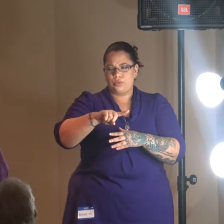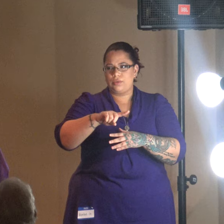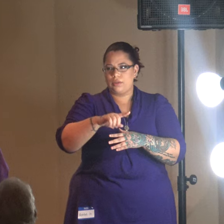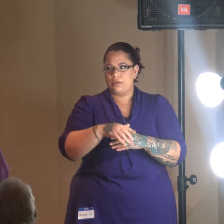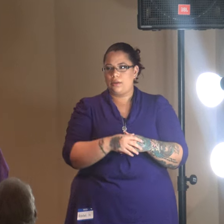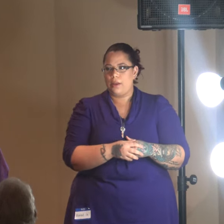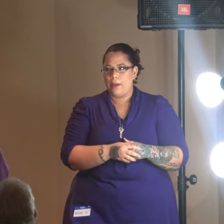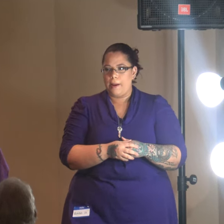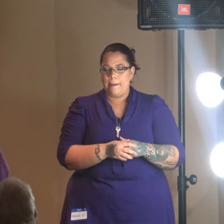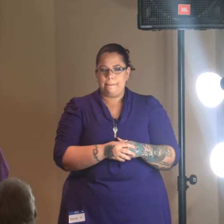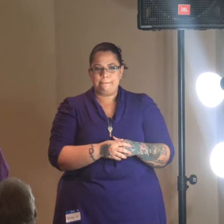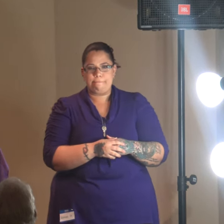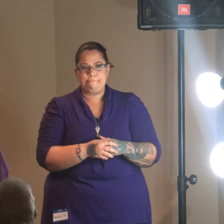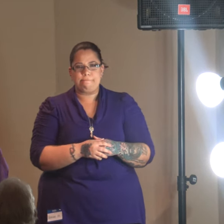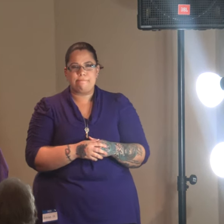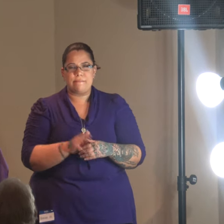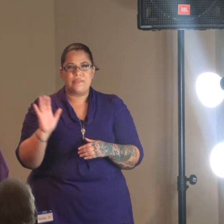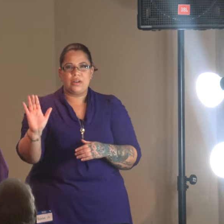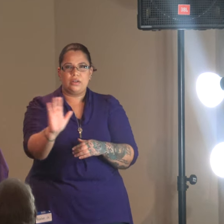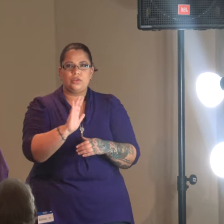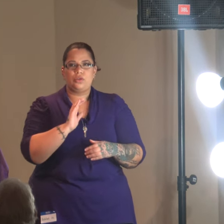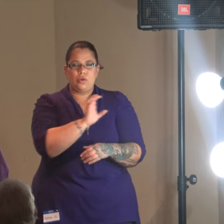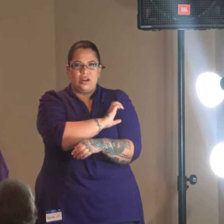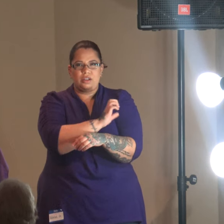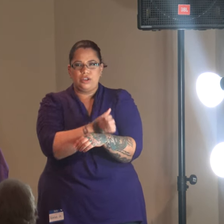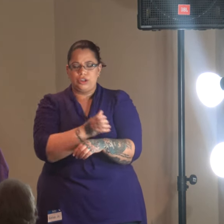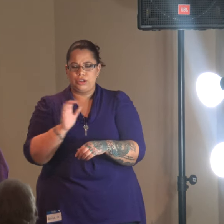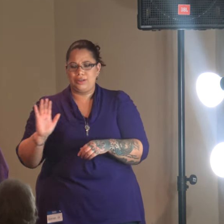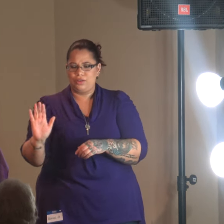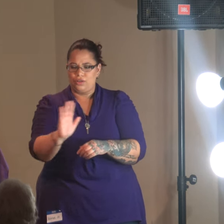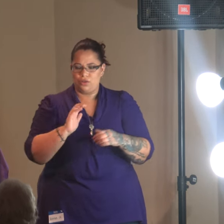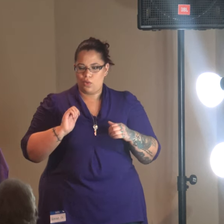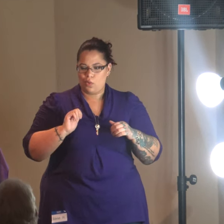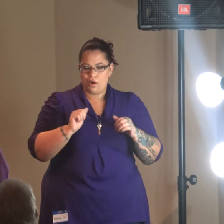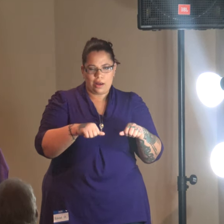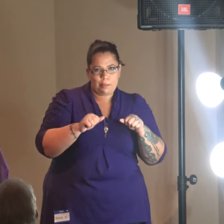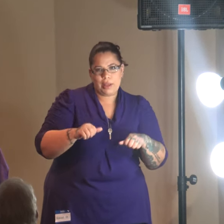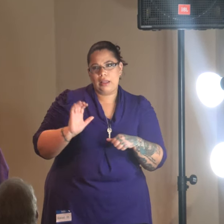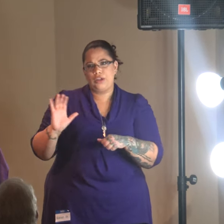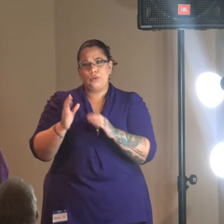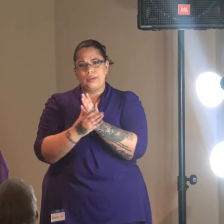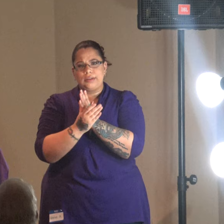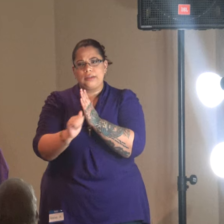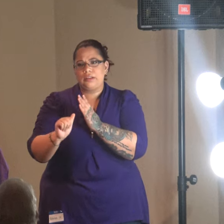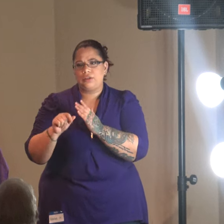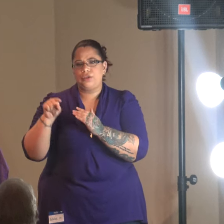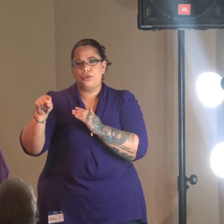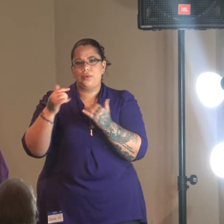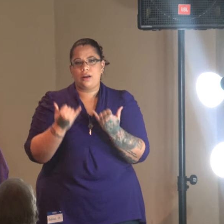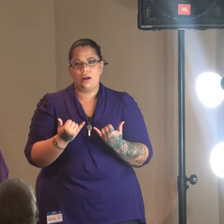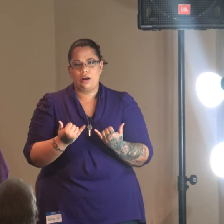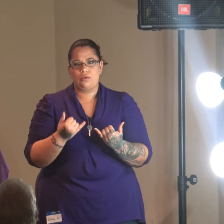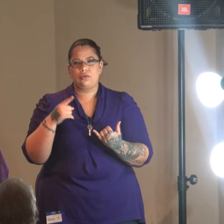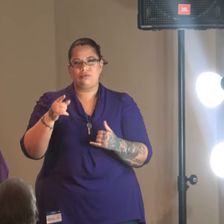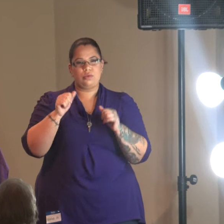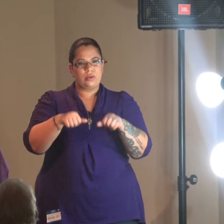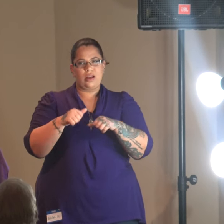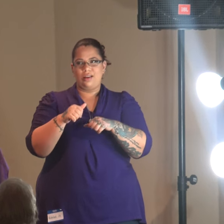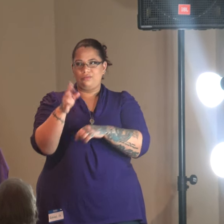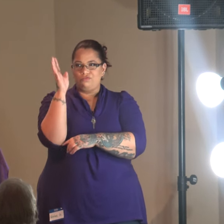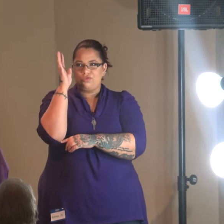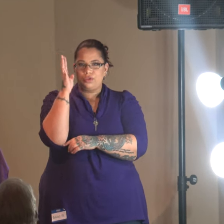right within you. It is your energy, it is your ability, it is your skill. It is you right now. So you can